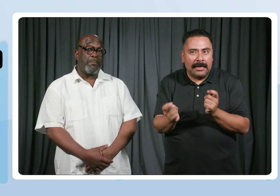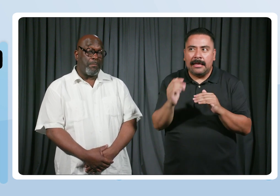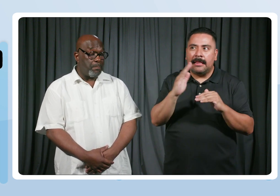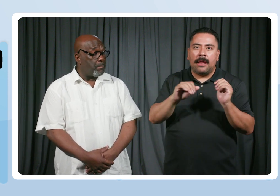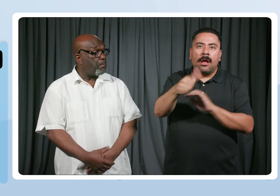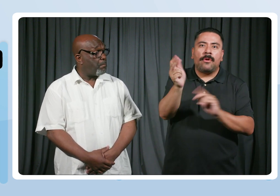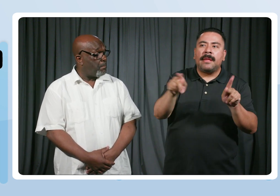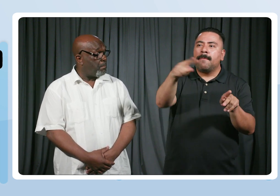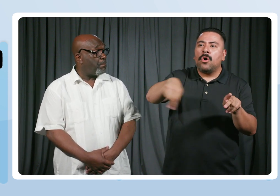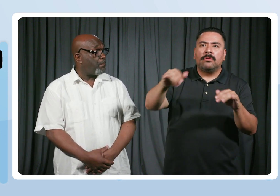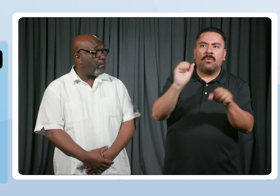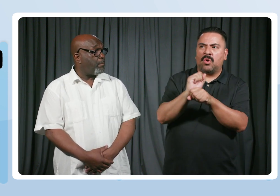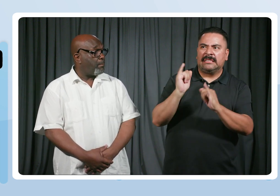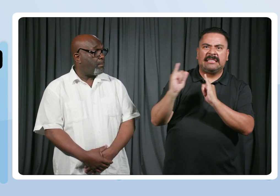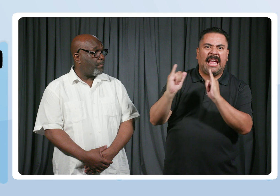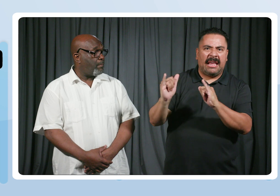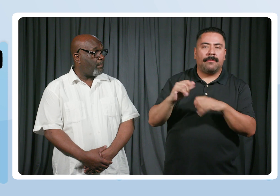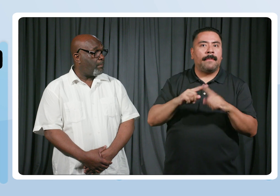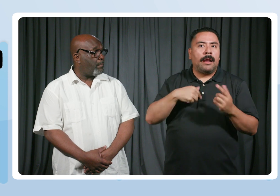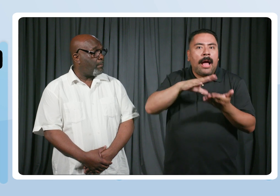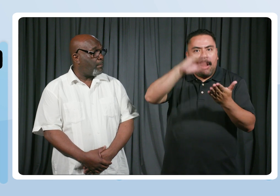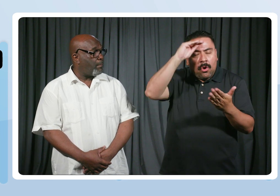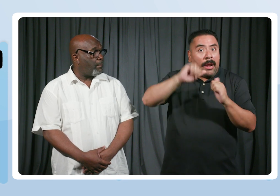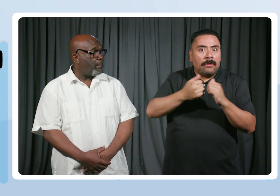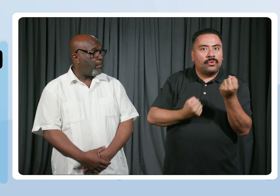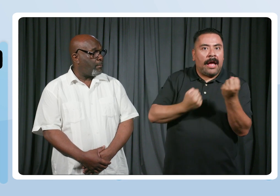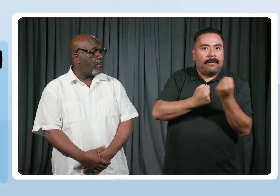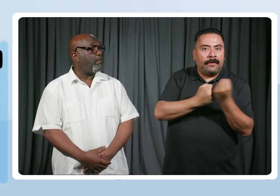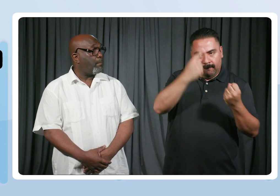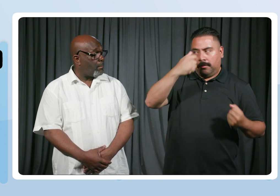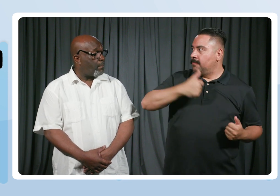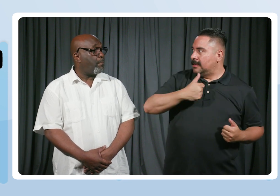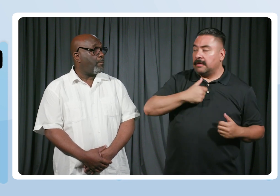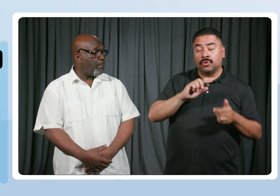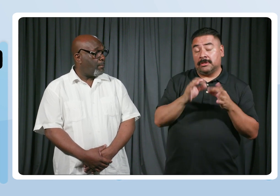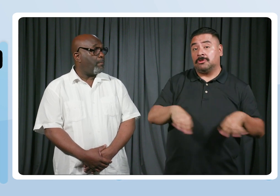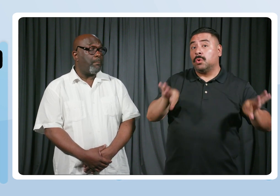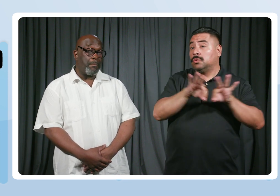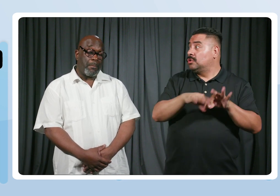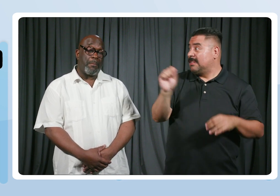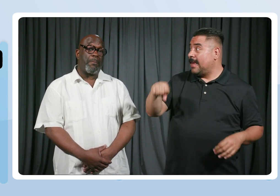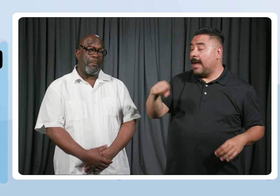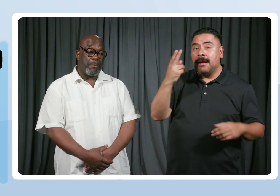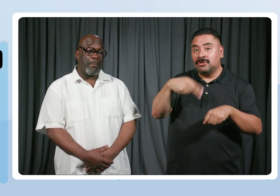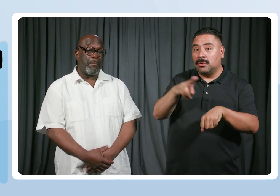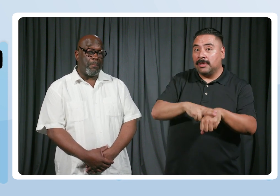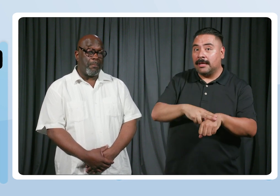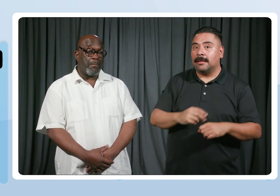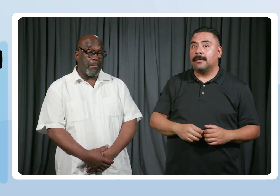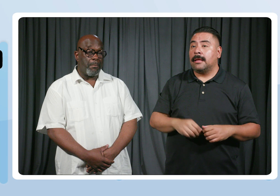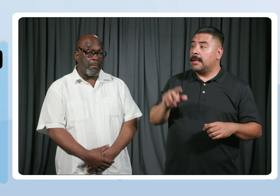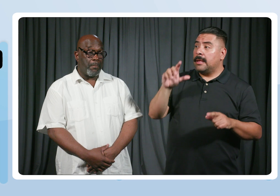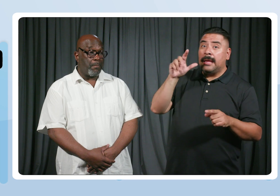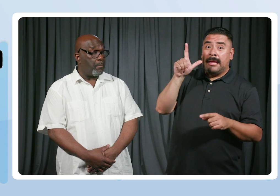than people in the same position, but I learned how to advocate for myself. So it's huge. Yeah, absolutely. In